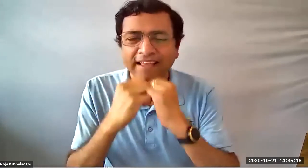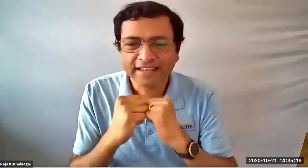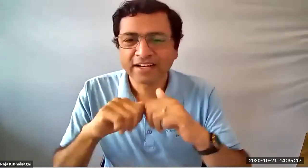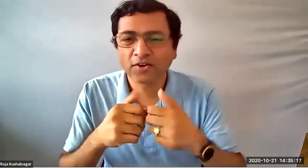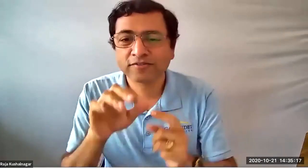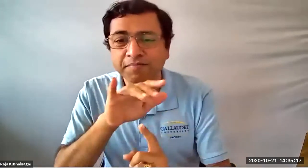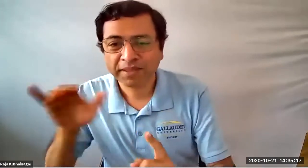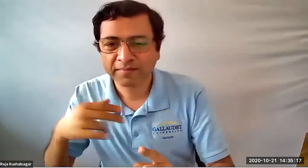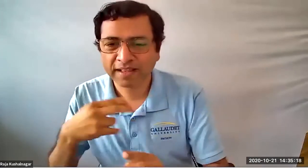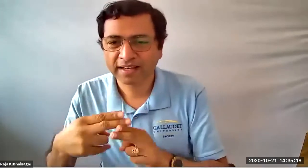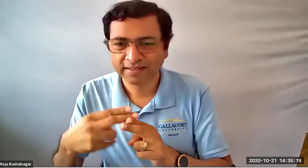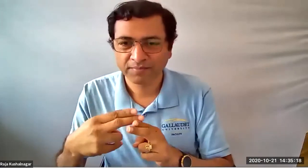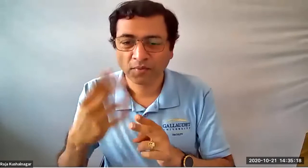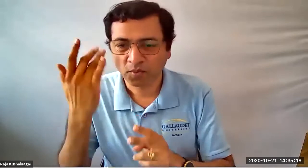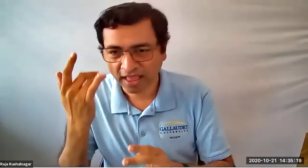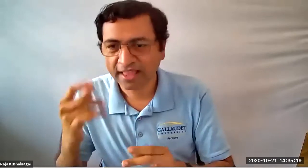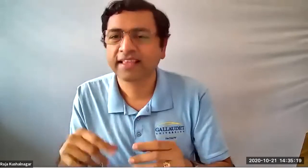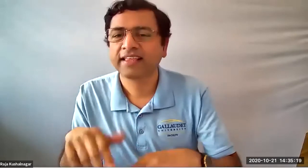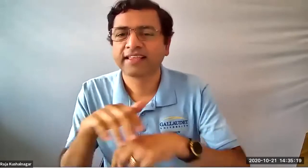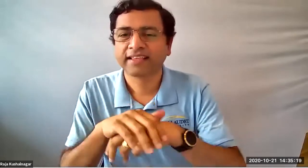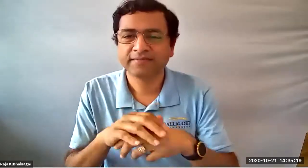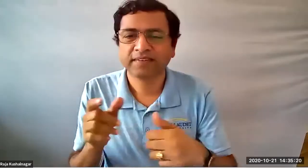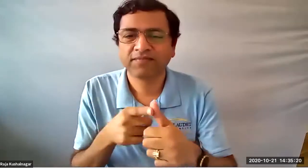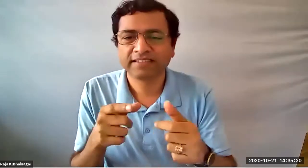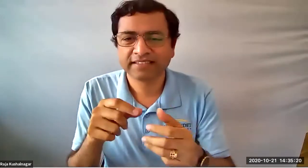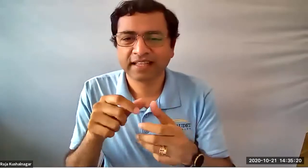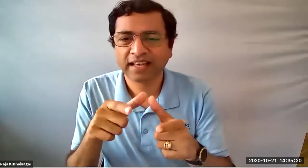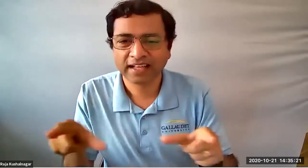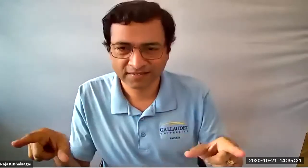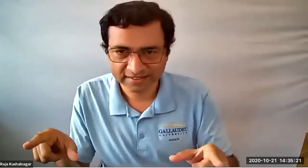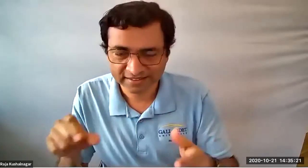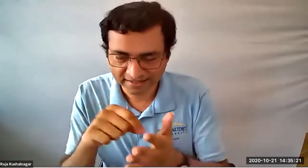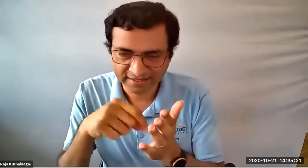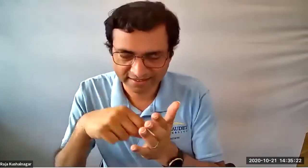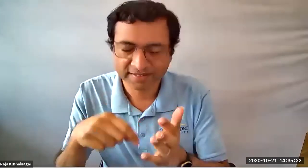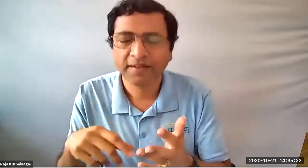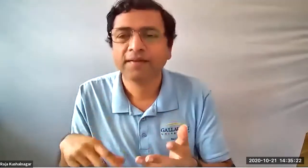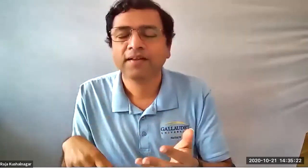and welcome to our first ASL AI session.